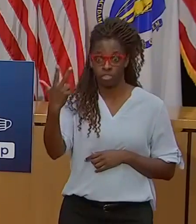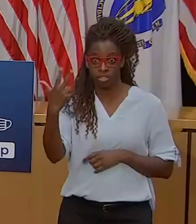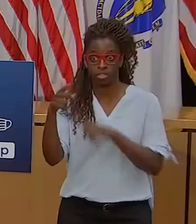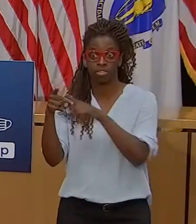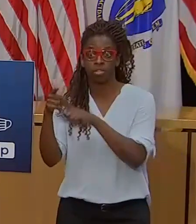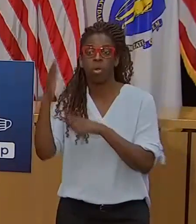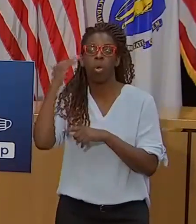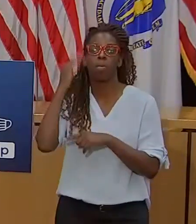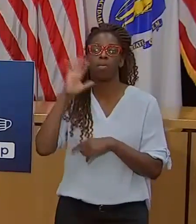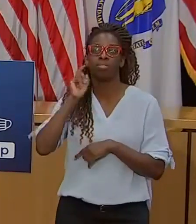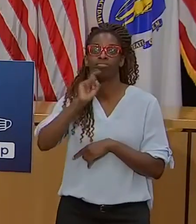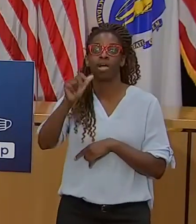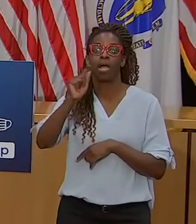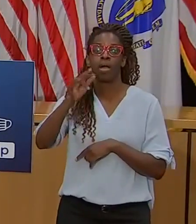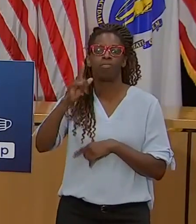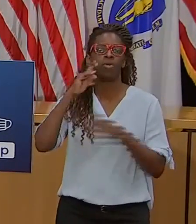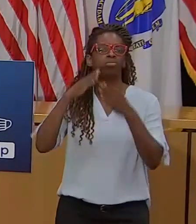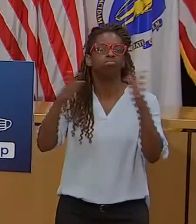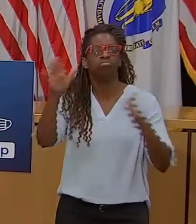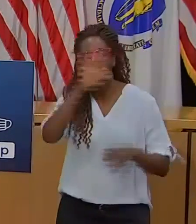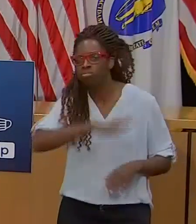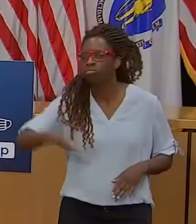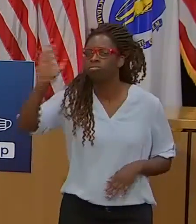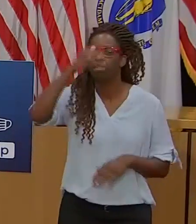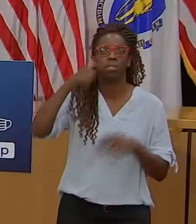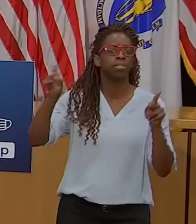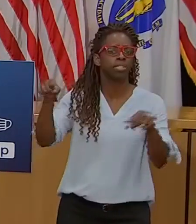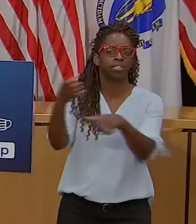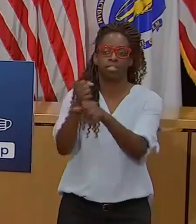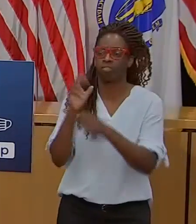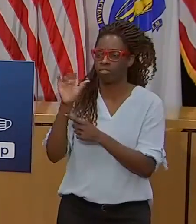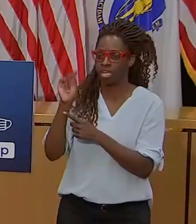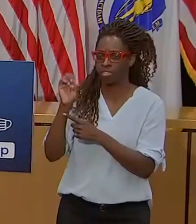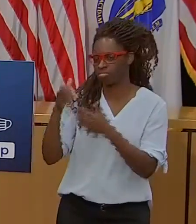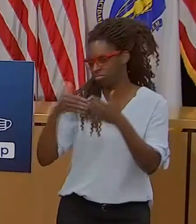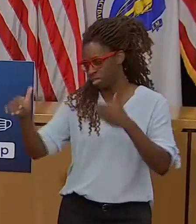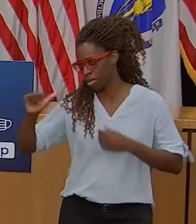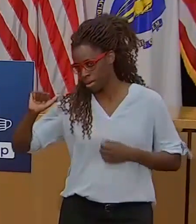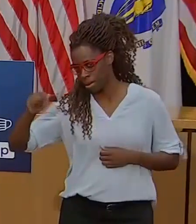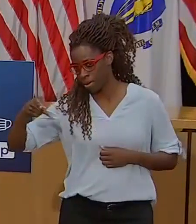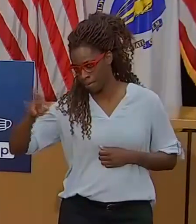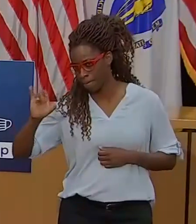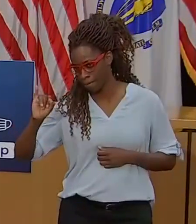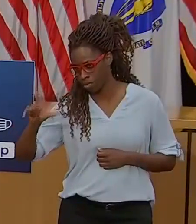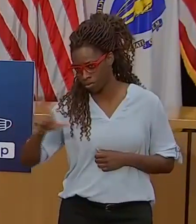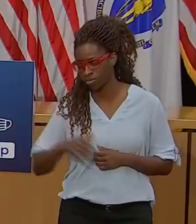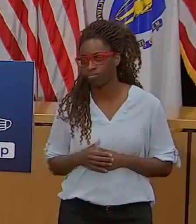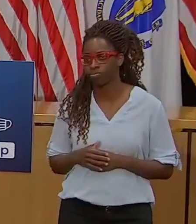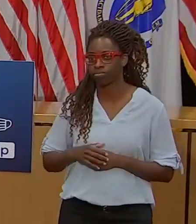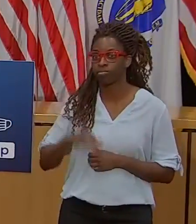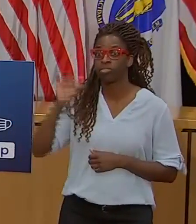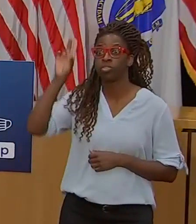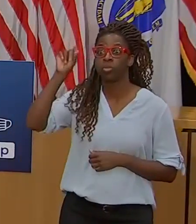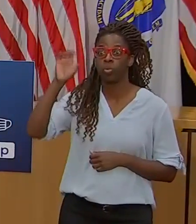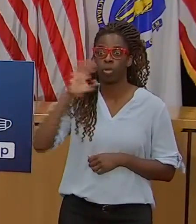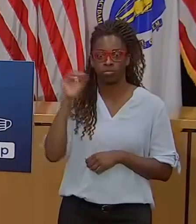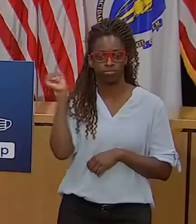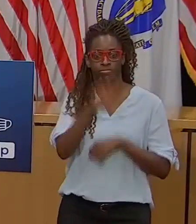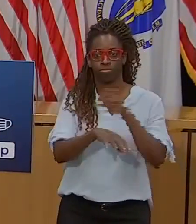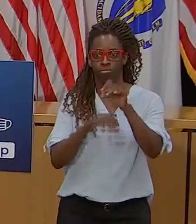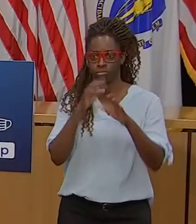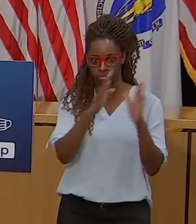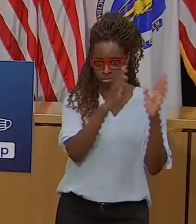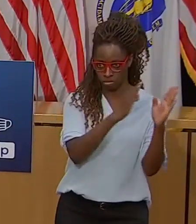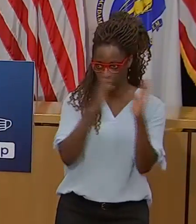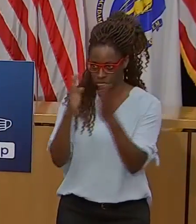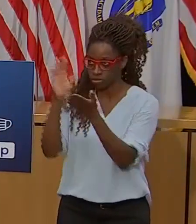infrastructure ramps up, the Commonwealth will make vaccines available in more healthcare settings, including pharmacies, local health departments, and at public health